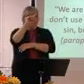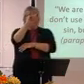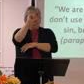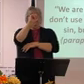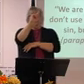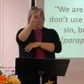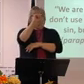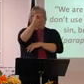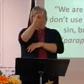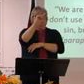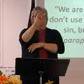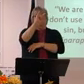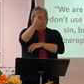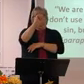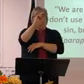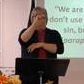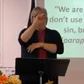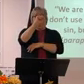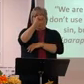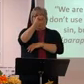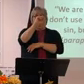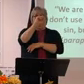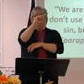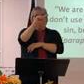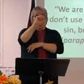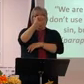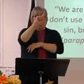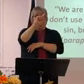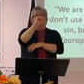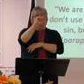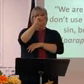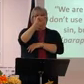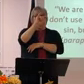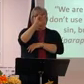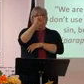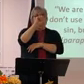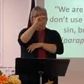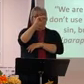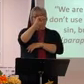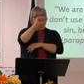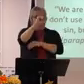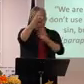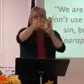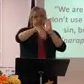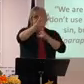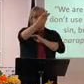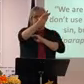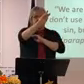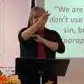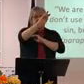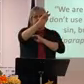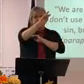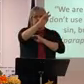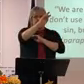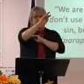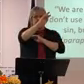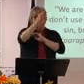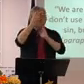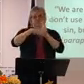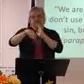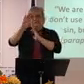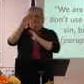Galatians chapter 6. Galatians chapter 6. If you like sermon notes, they're in your worship guide,